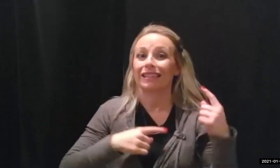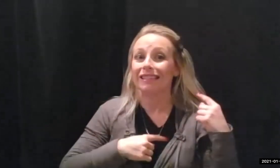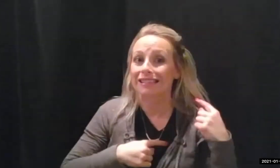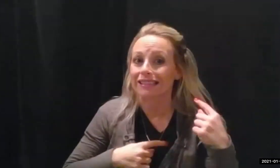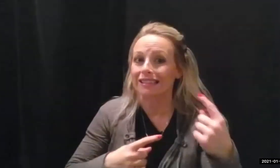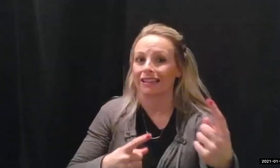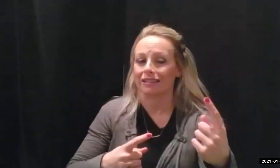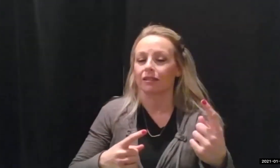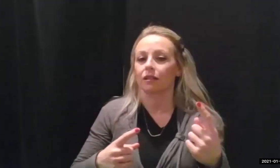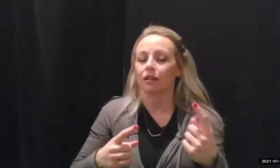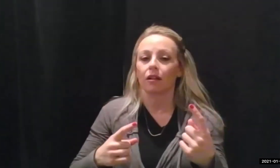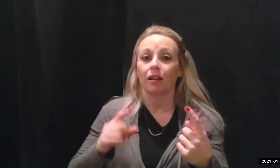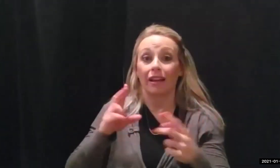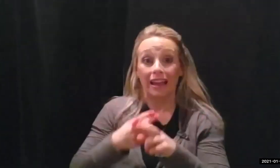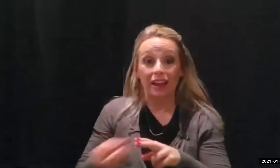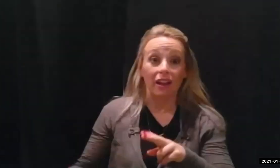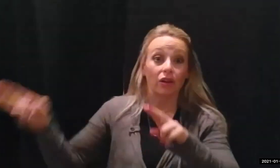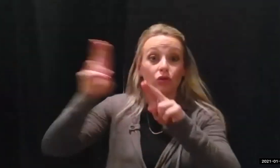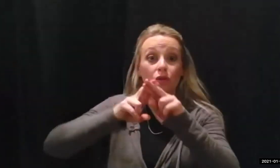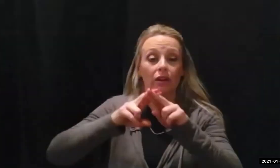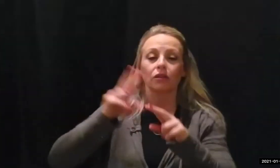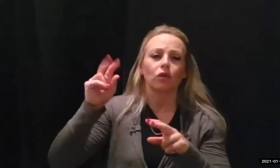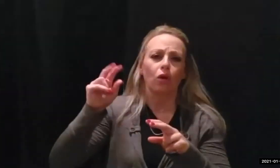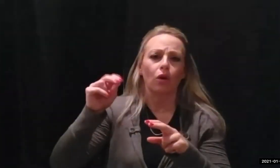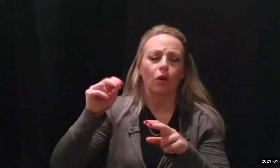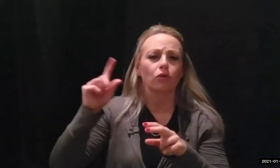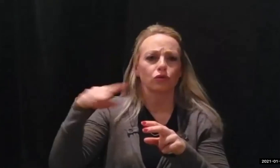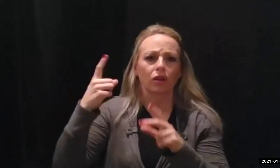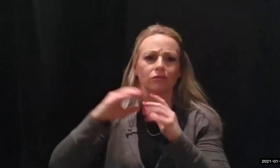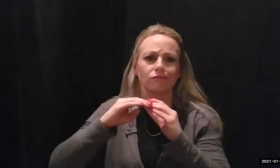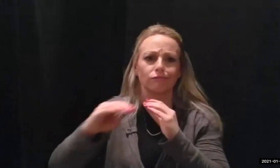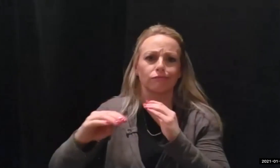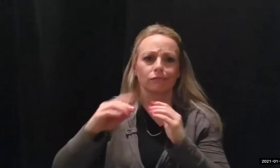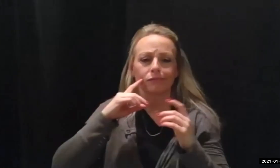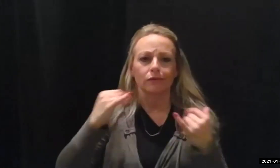their positive numbers at Tyson, which is very encouraging.